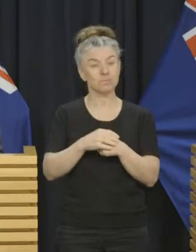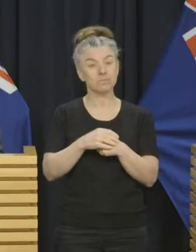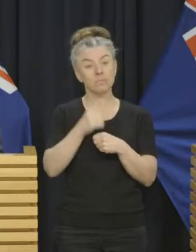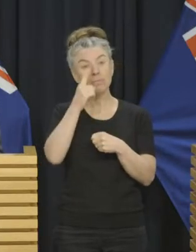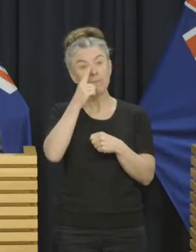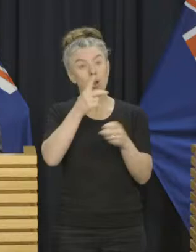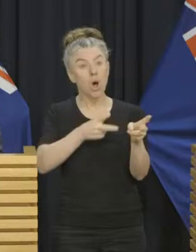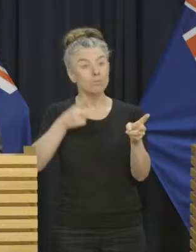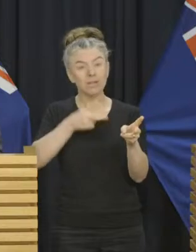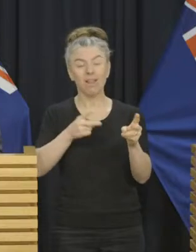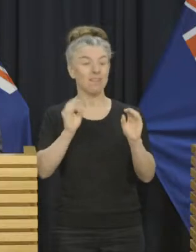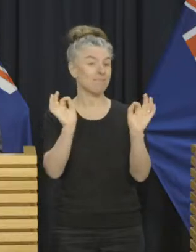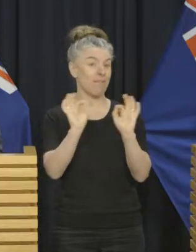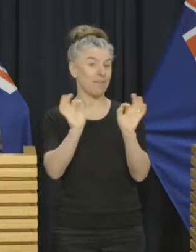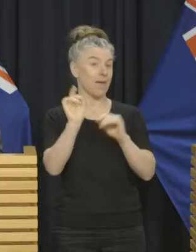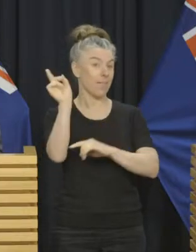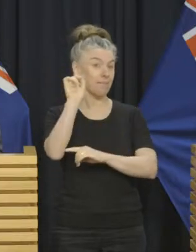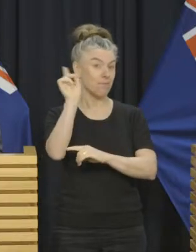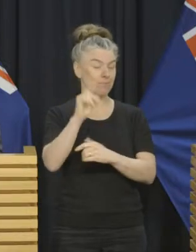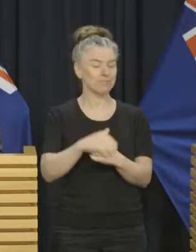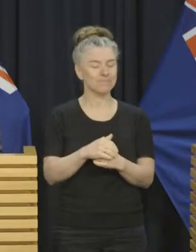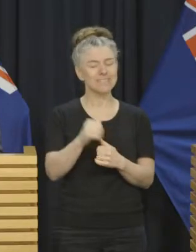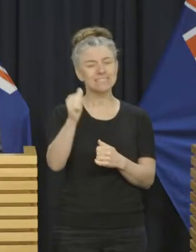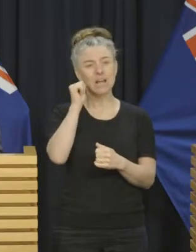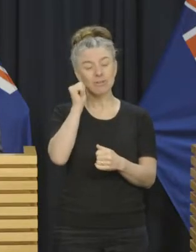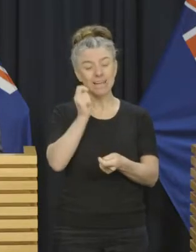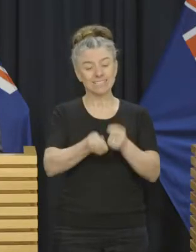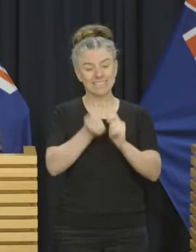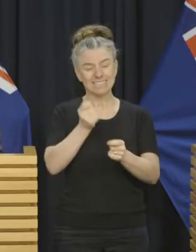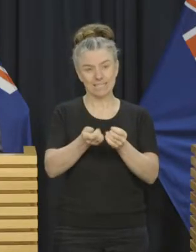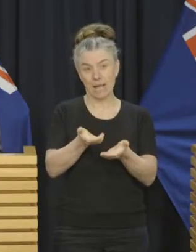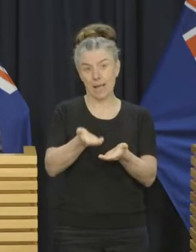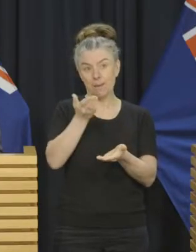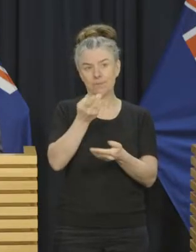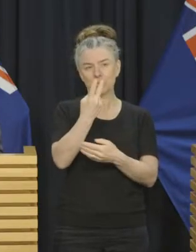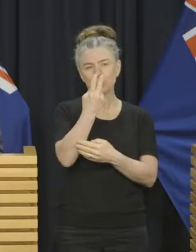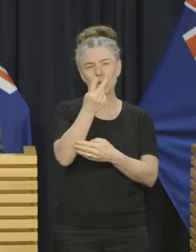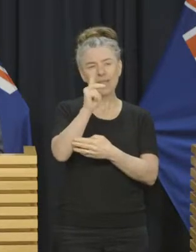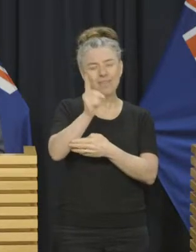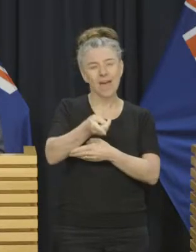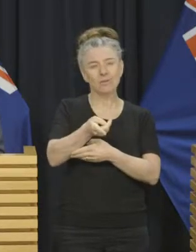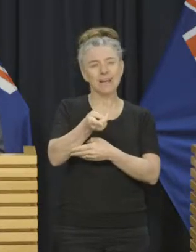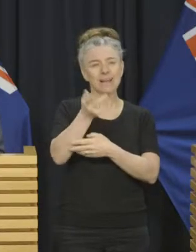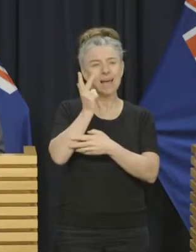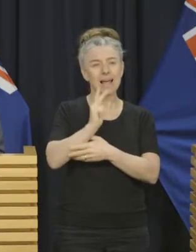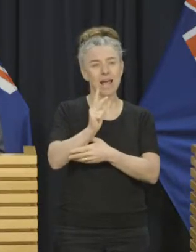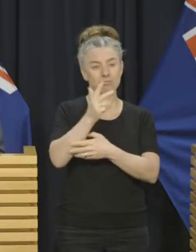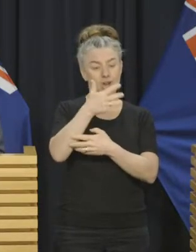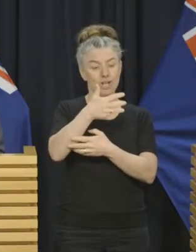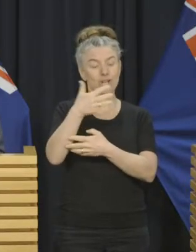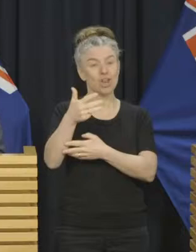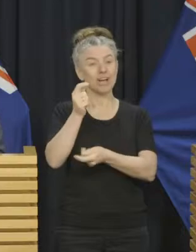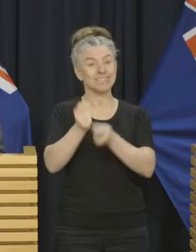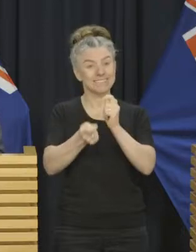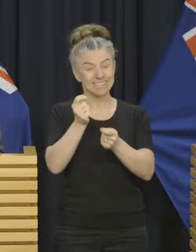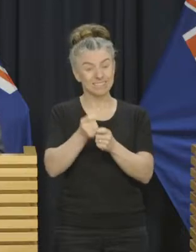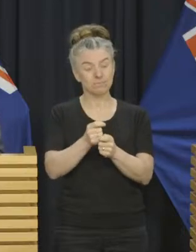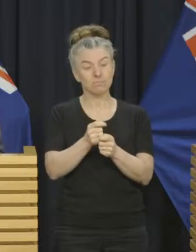care at the moment. Yesterday we did see an increase in testing, a total of 2,899 tests, of